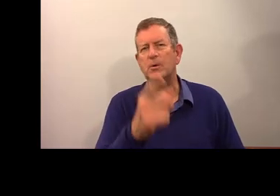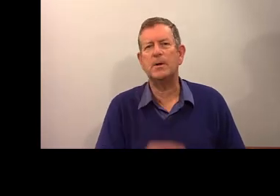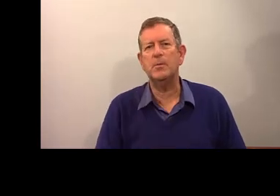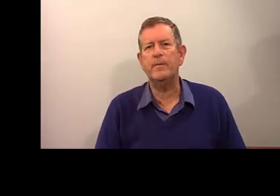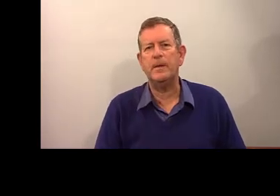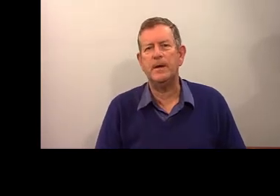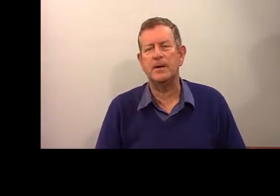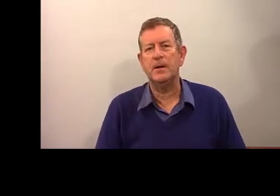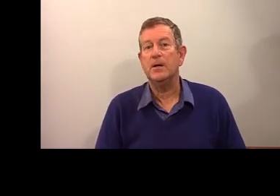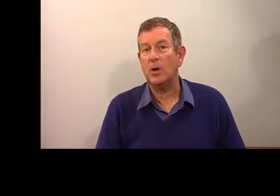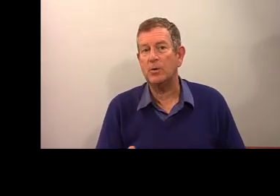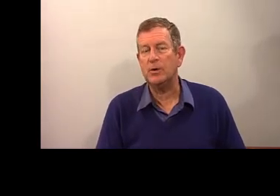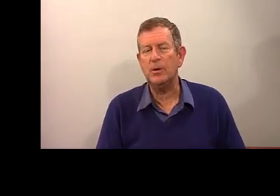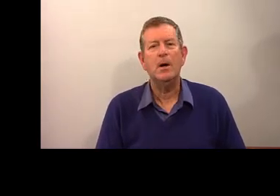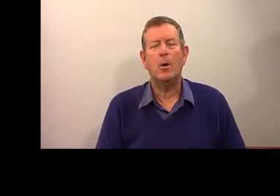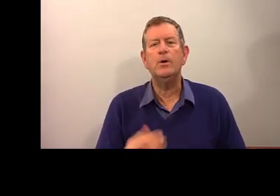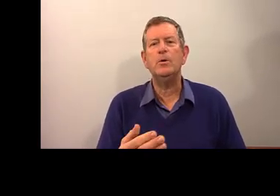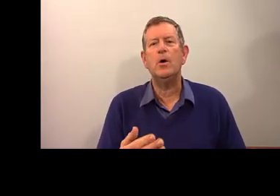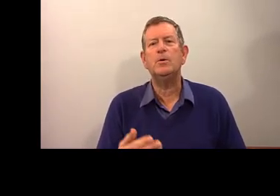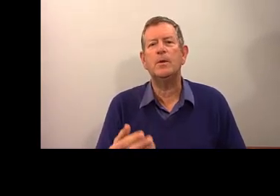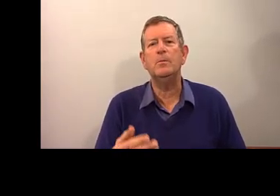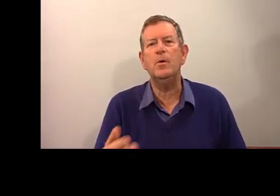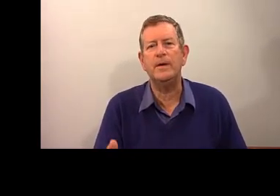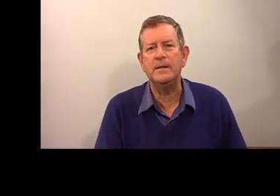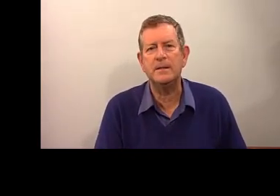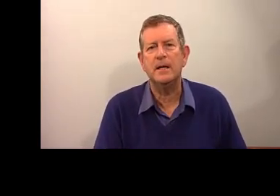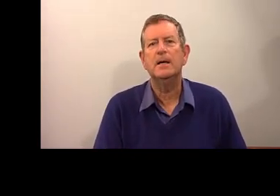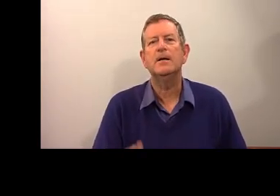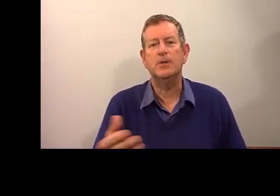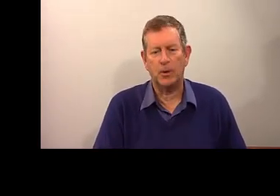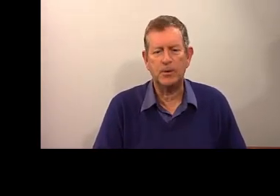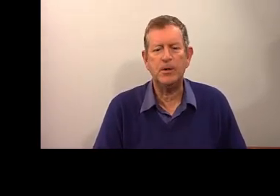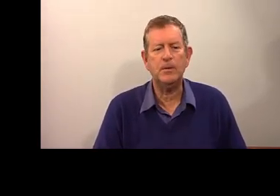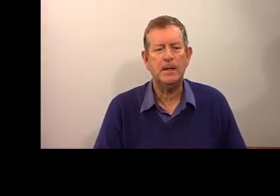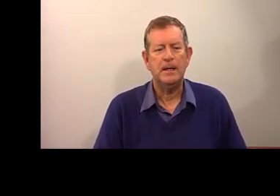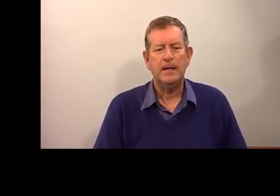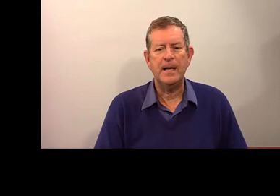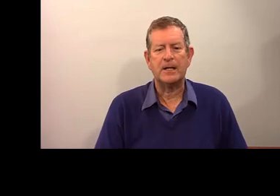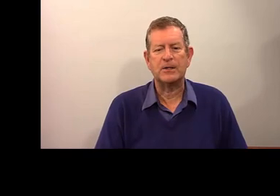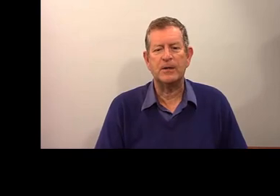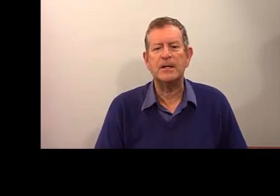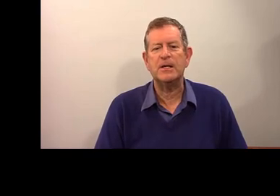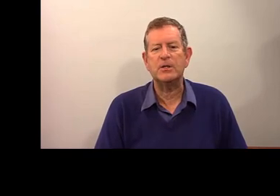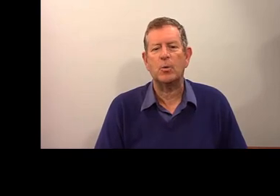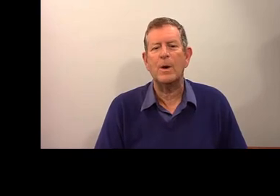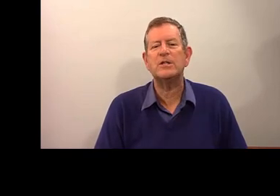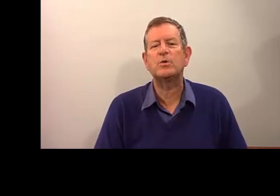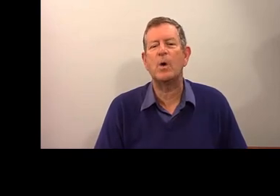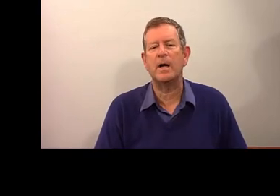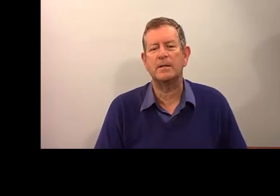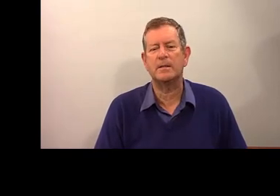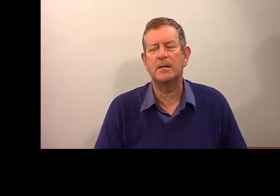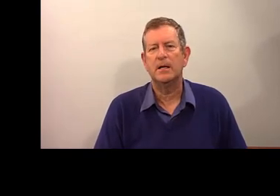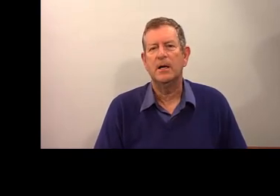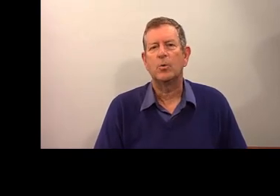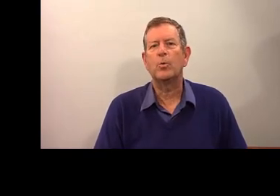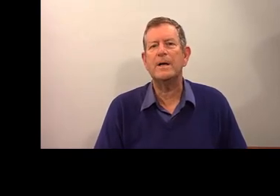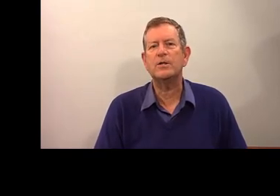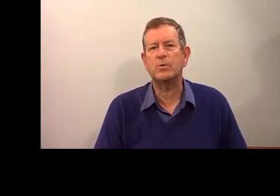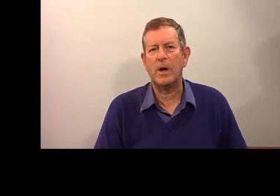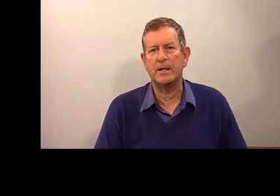Right. You go to the movie theater, don't you? Or you go to the movies, don't you? Next, this is